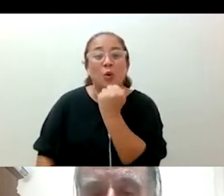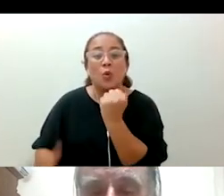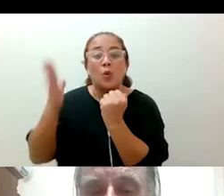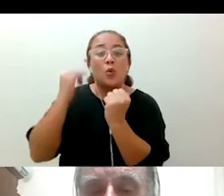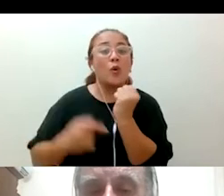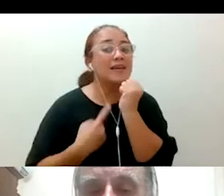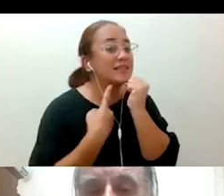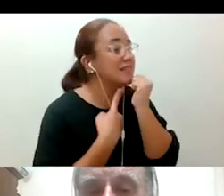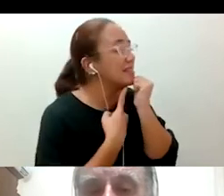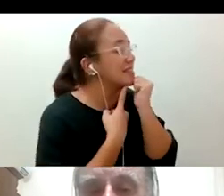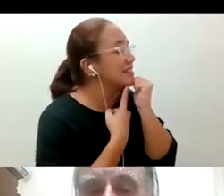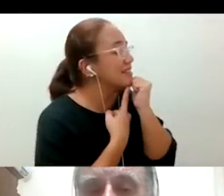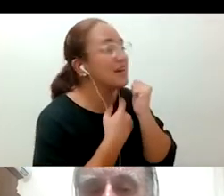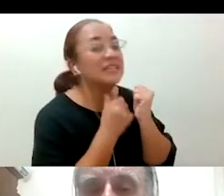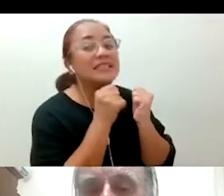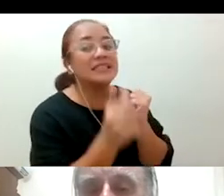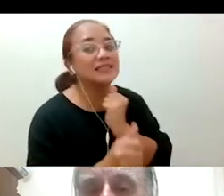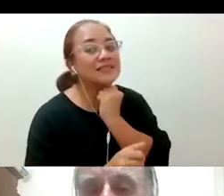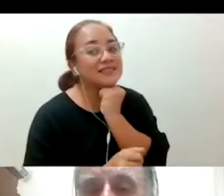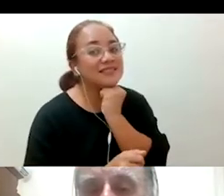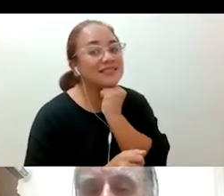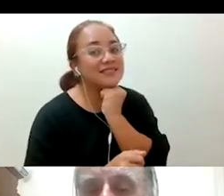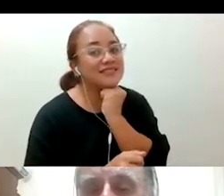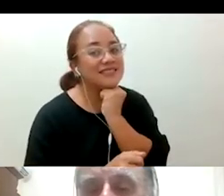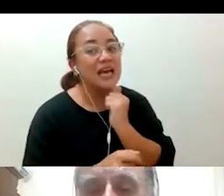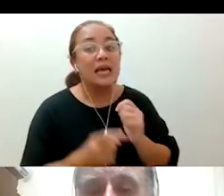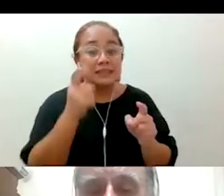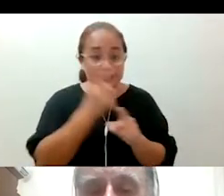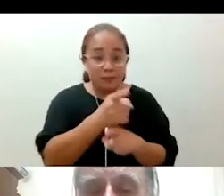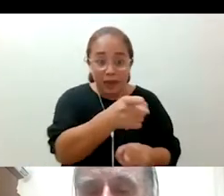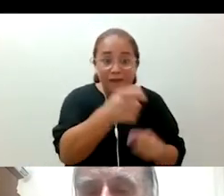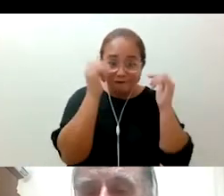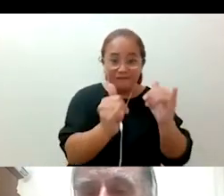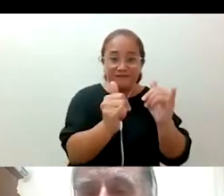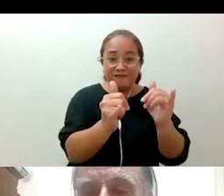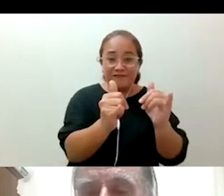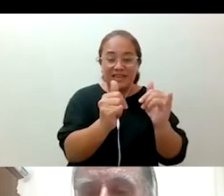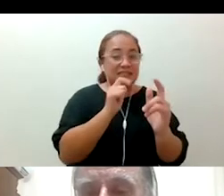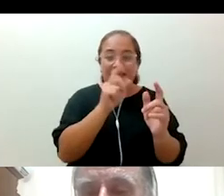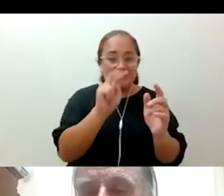the chin. So we have it in the right order. We don't need to change anything.